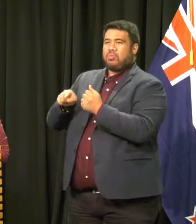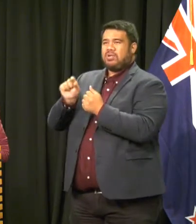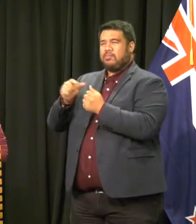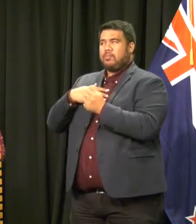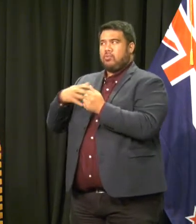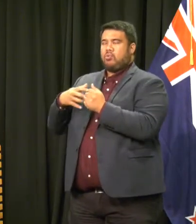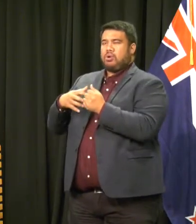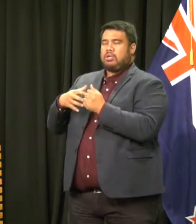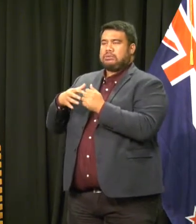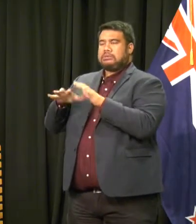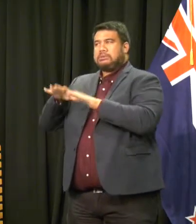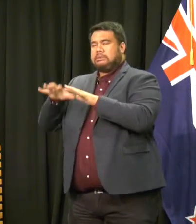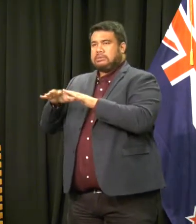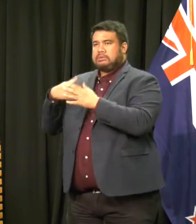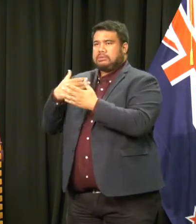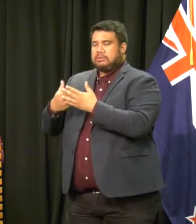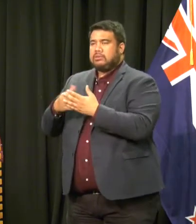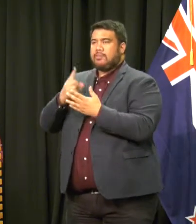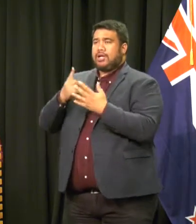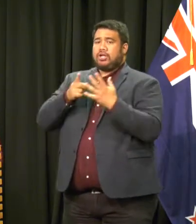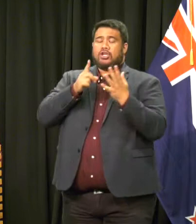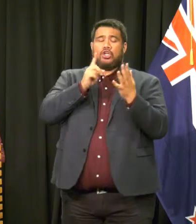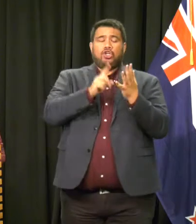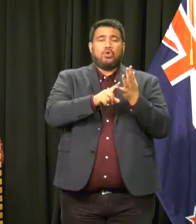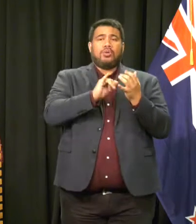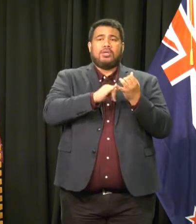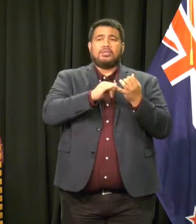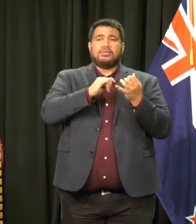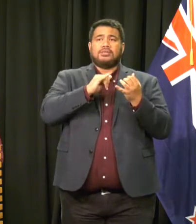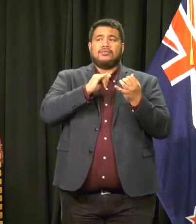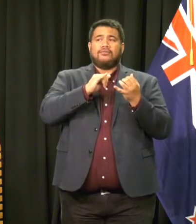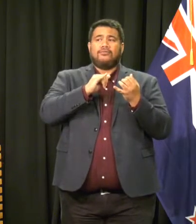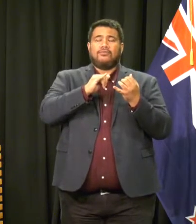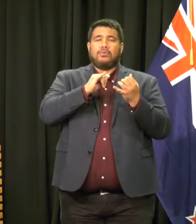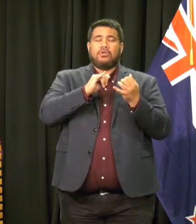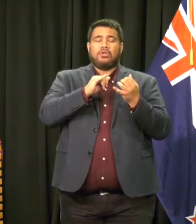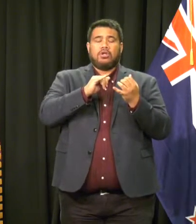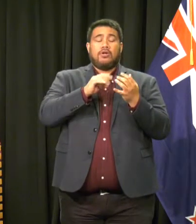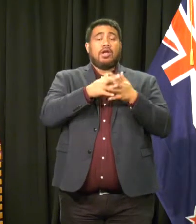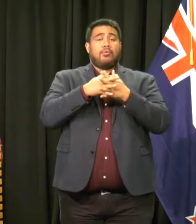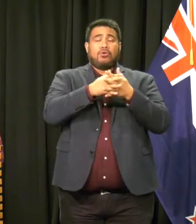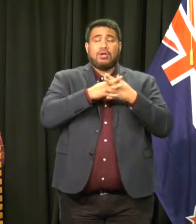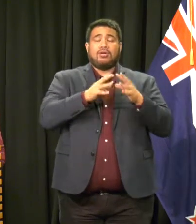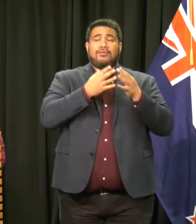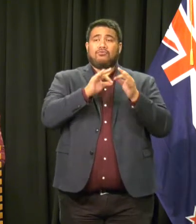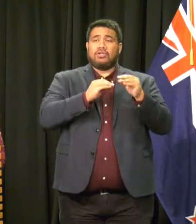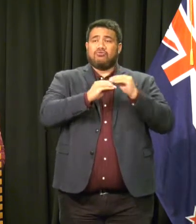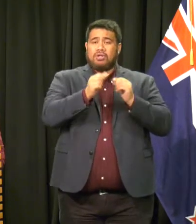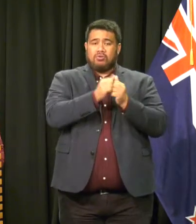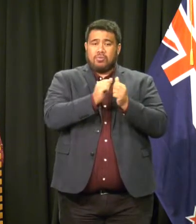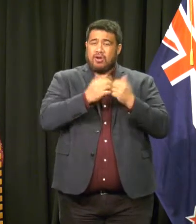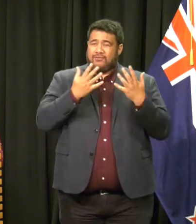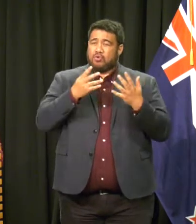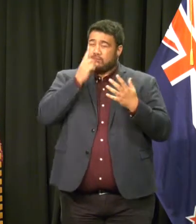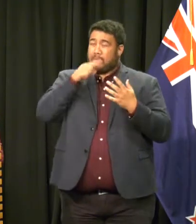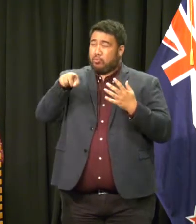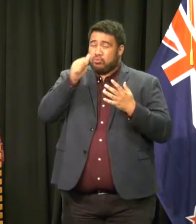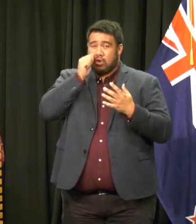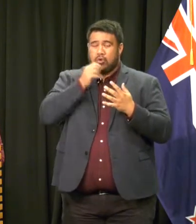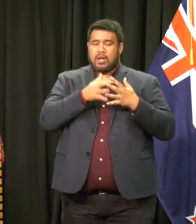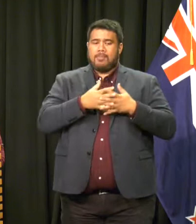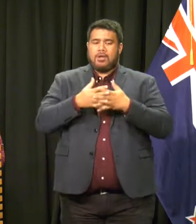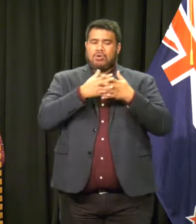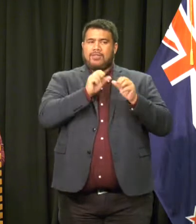rockier. With the any potential US FTA, it'll be clear to everyone that the US has taken a very